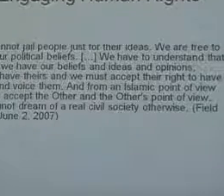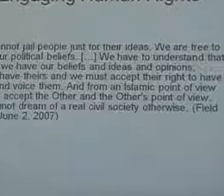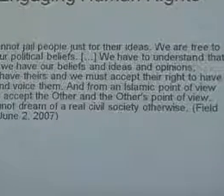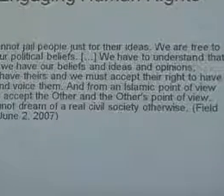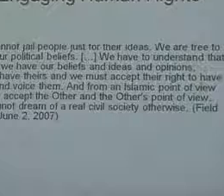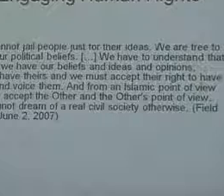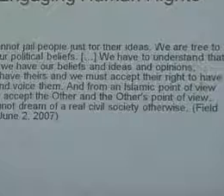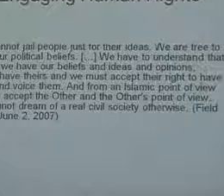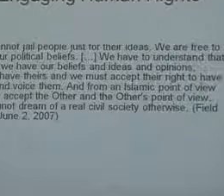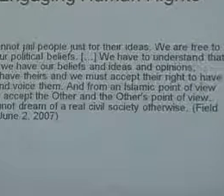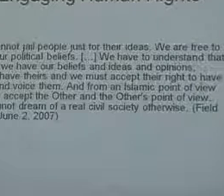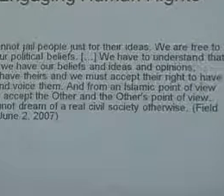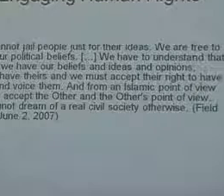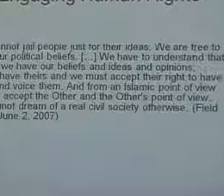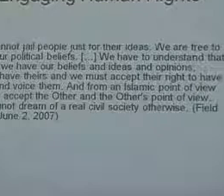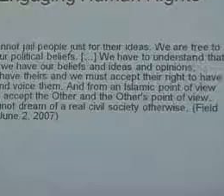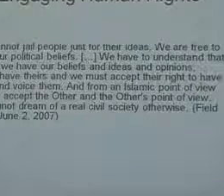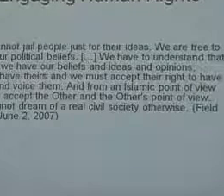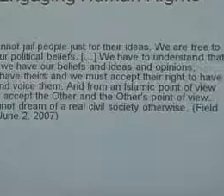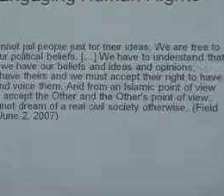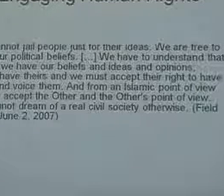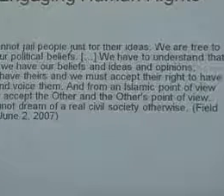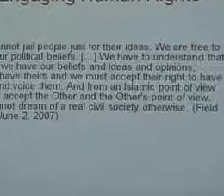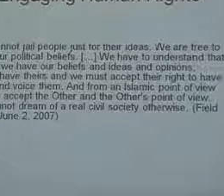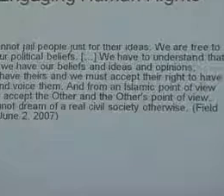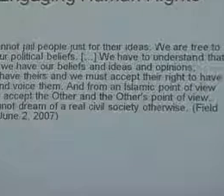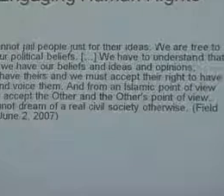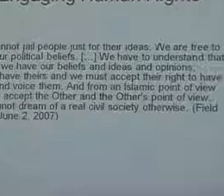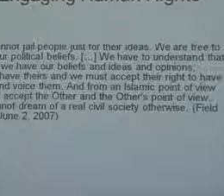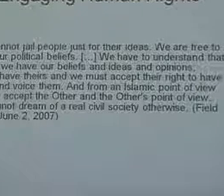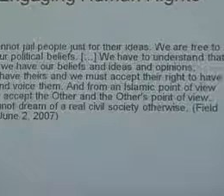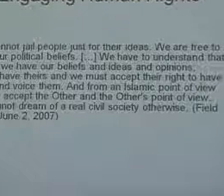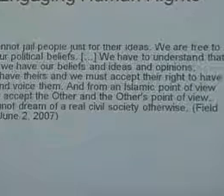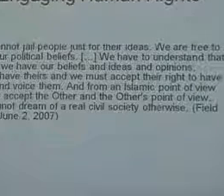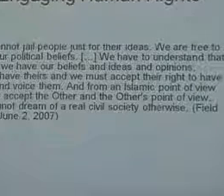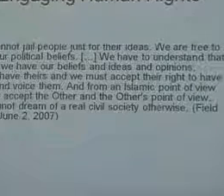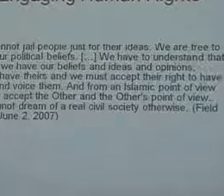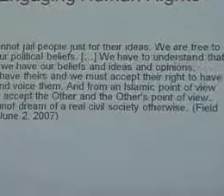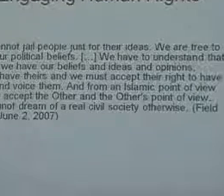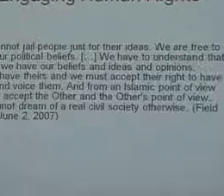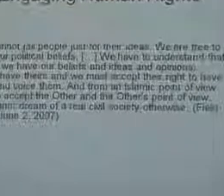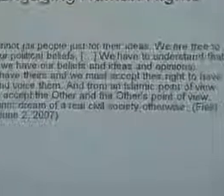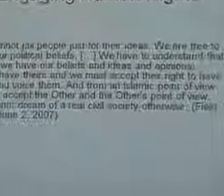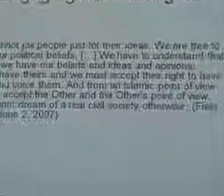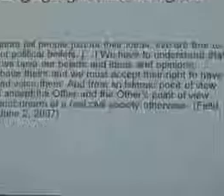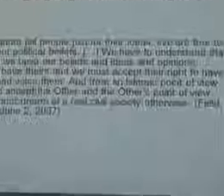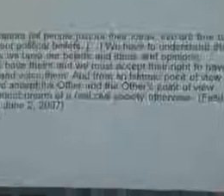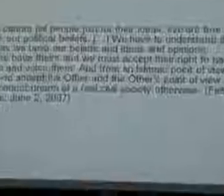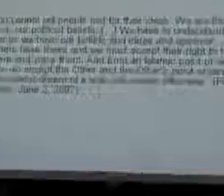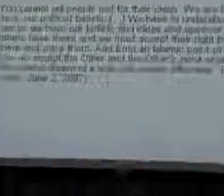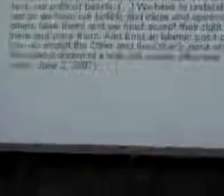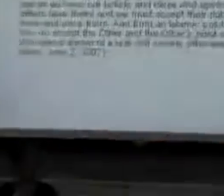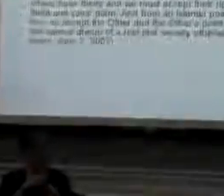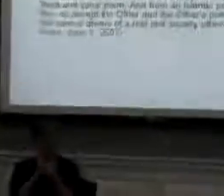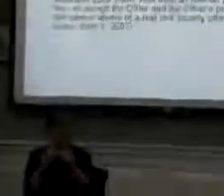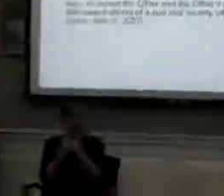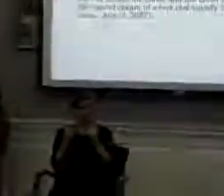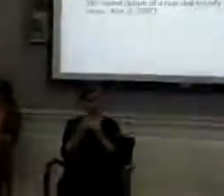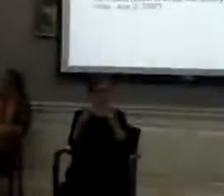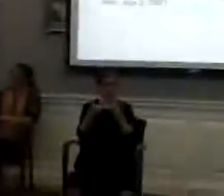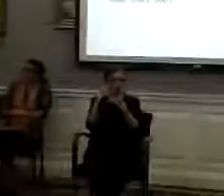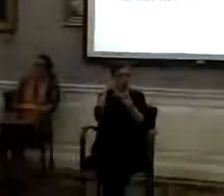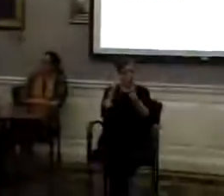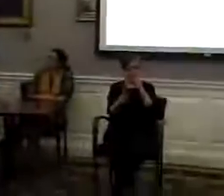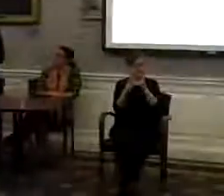too, to accept the other and the other's point of view. We cannot dream of a real civil society otherwise. During